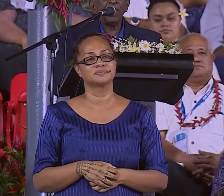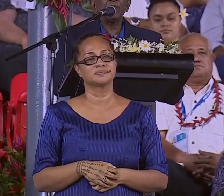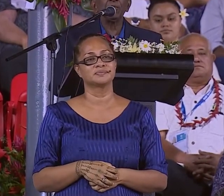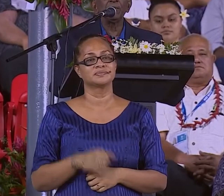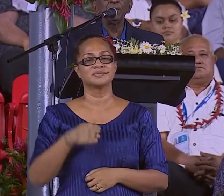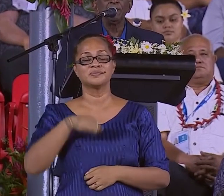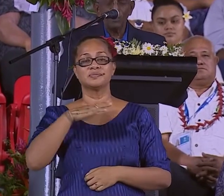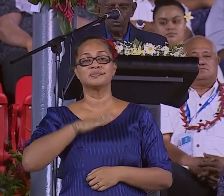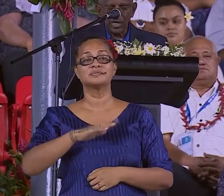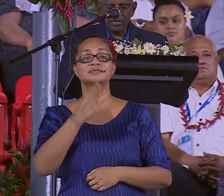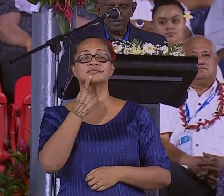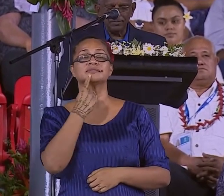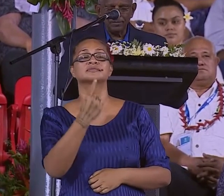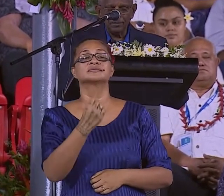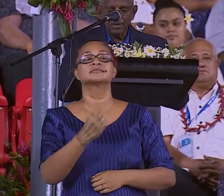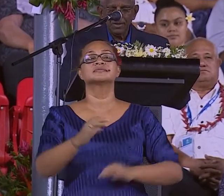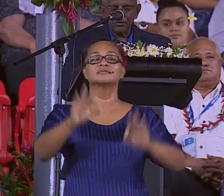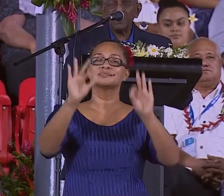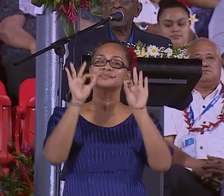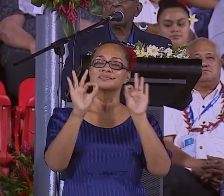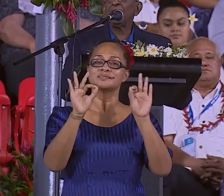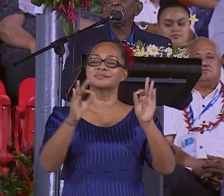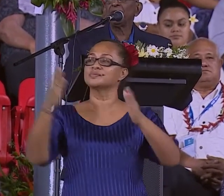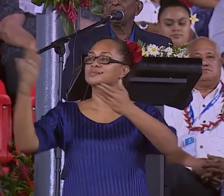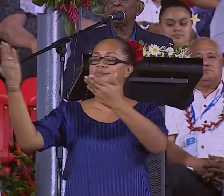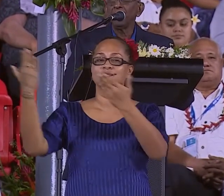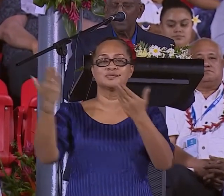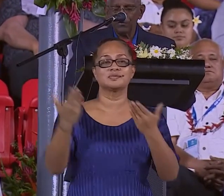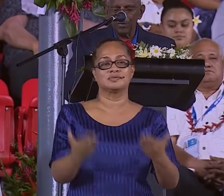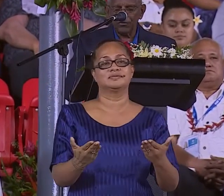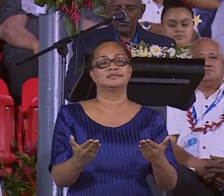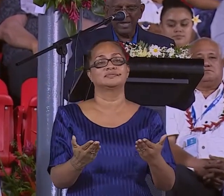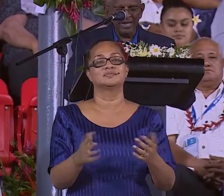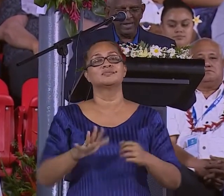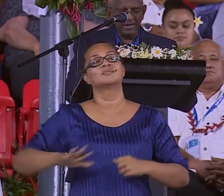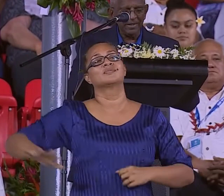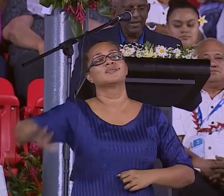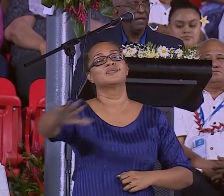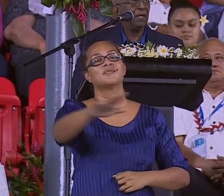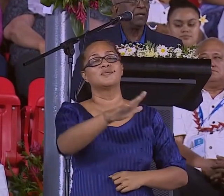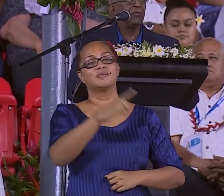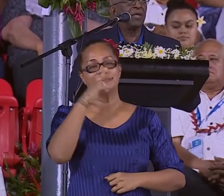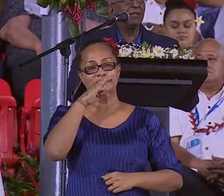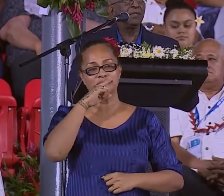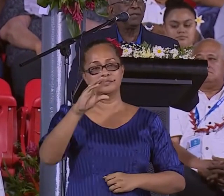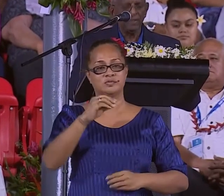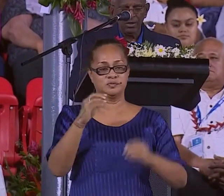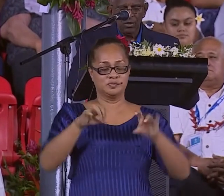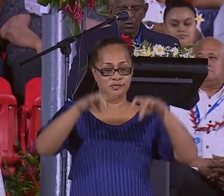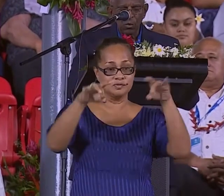very special welcome to the delegations from Australia and New